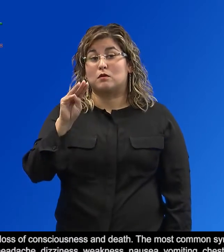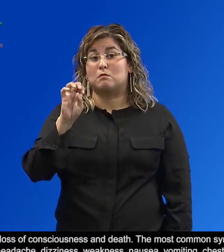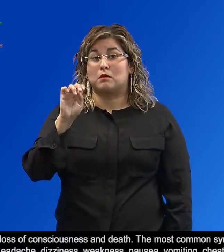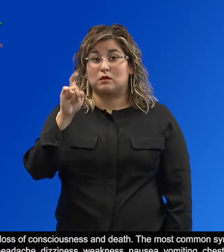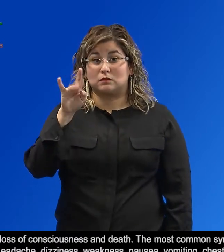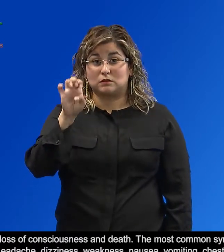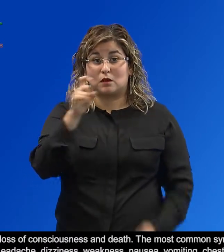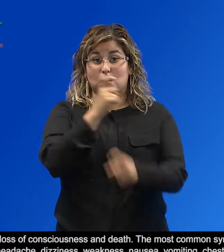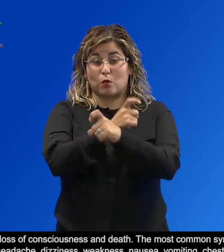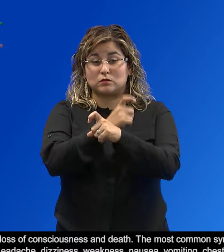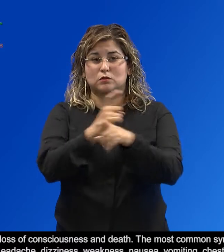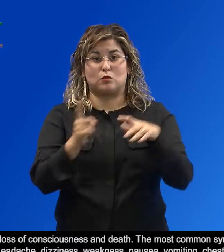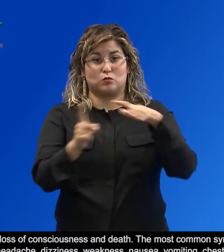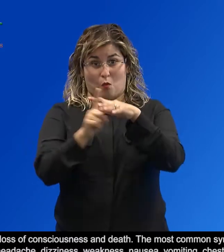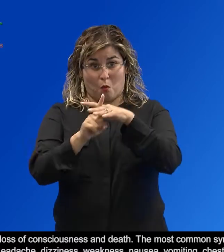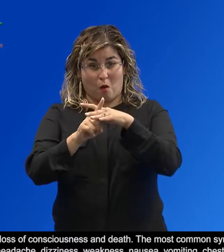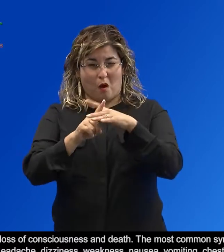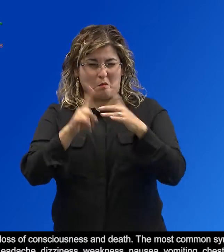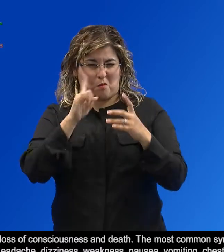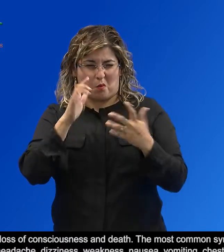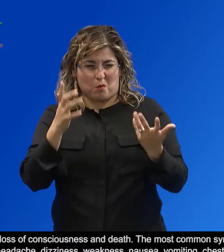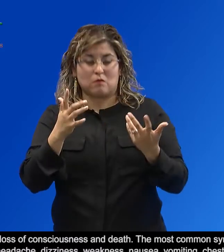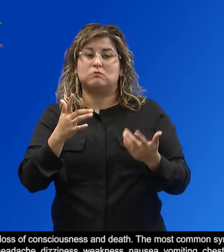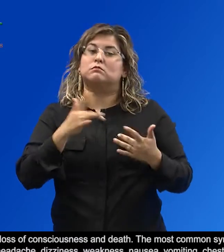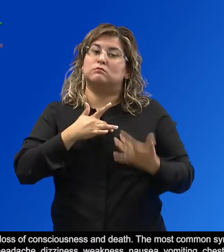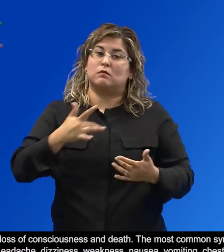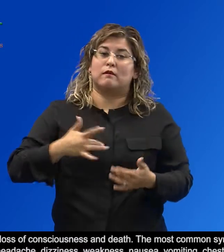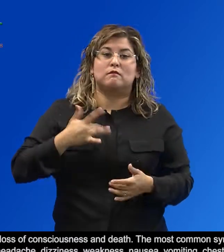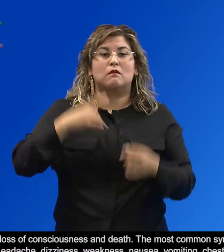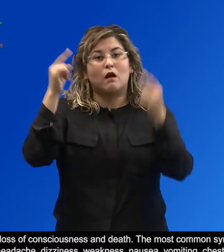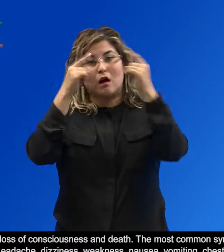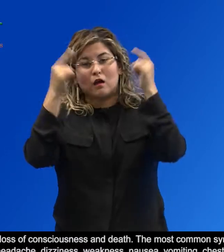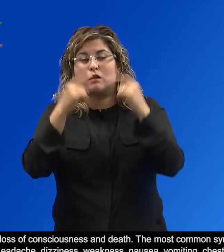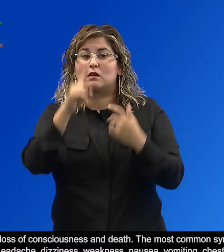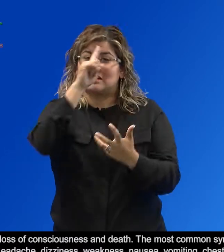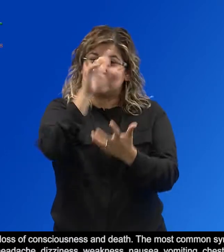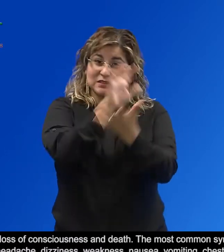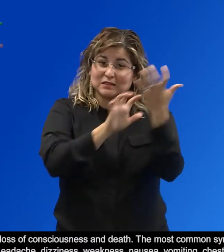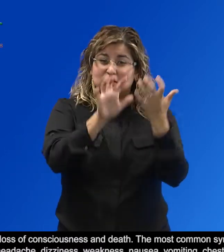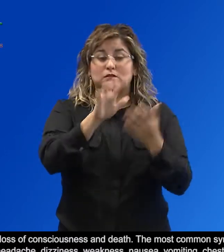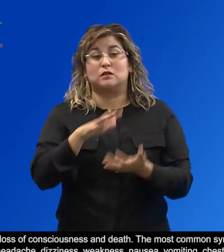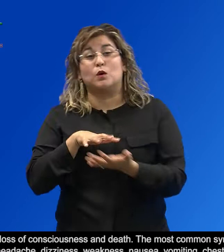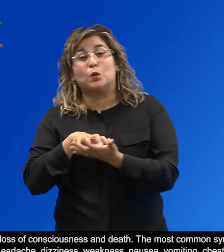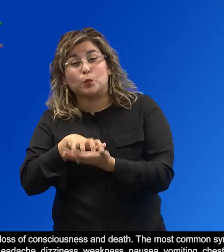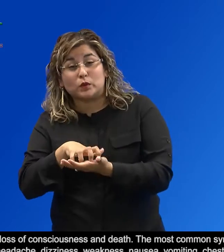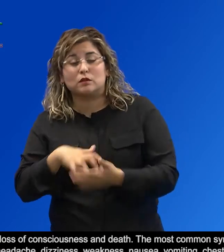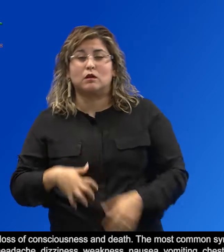headaches, dizziness, weakness, nausea, vomiting, chest pain,